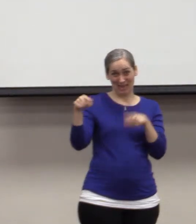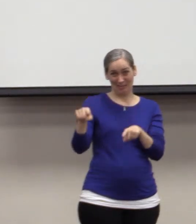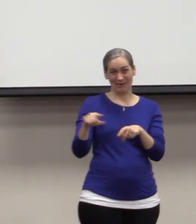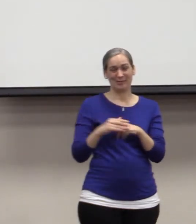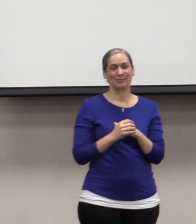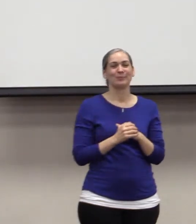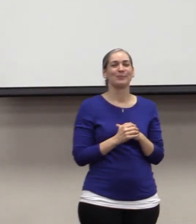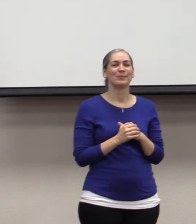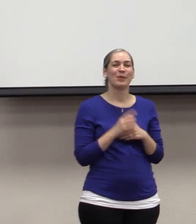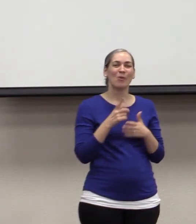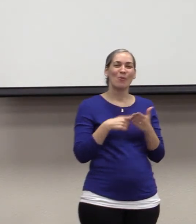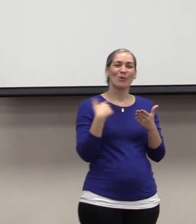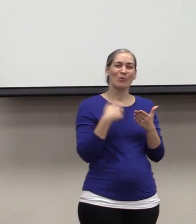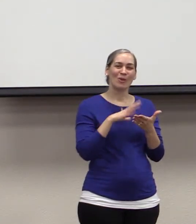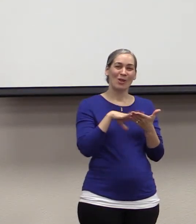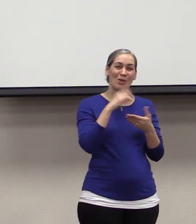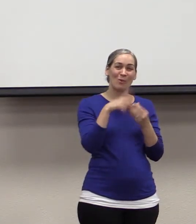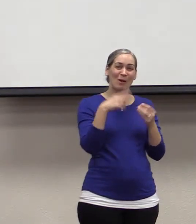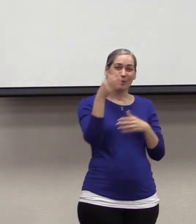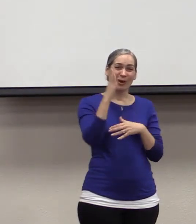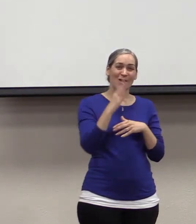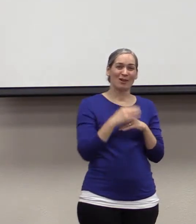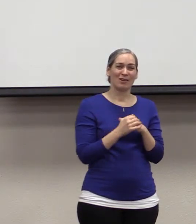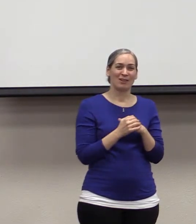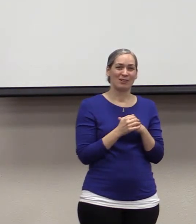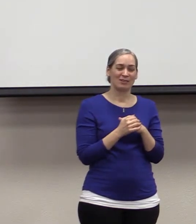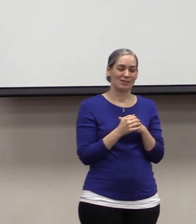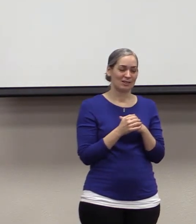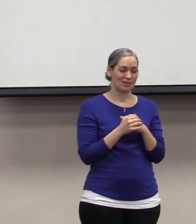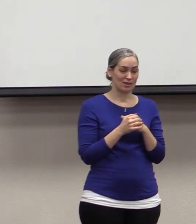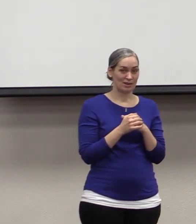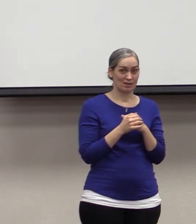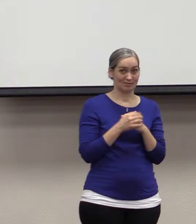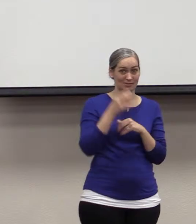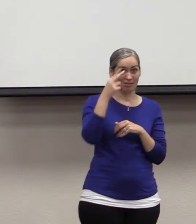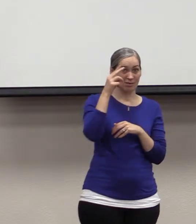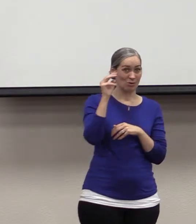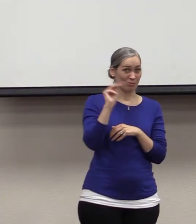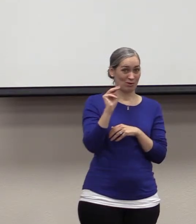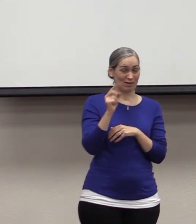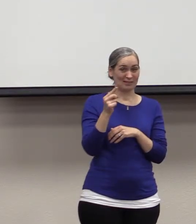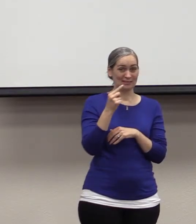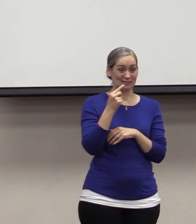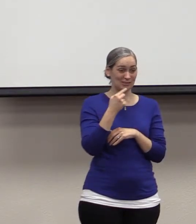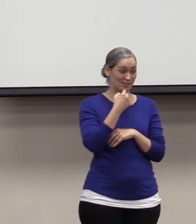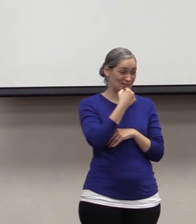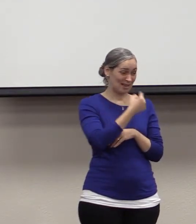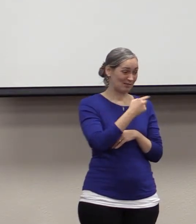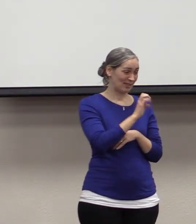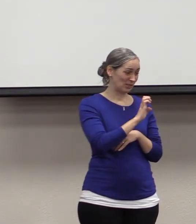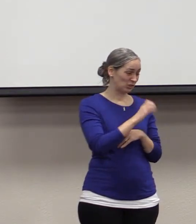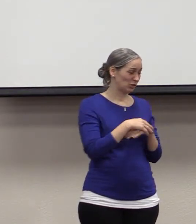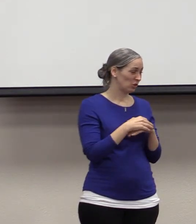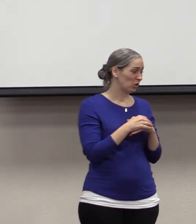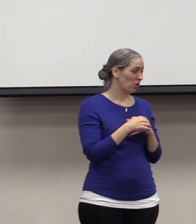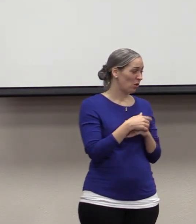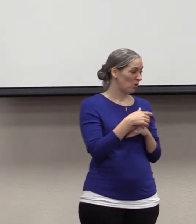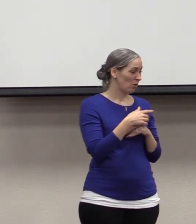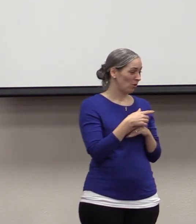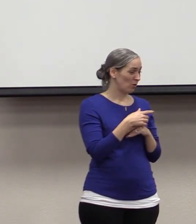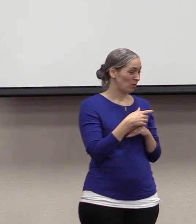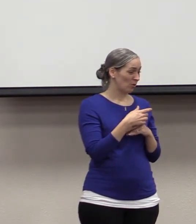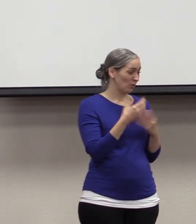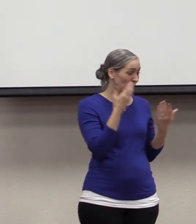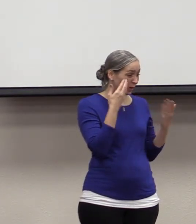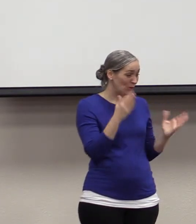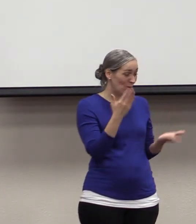So what do we learn about God? Because even Mordecai figures this out. He says to Esther at this point, "Who knows, but you've come into your